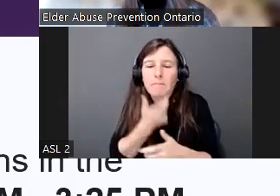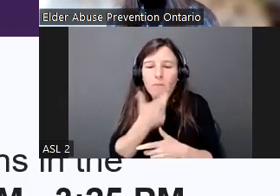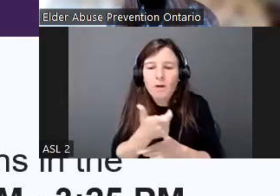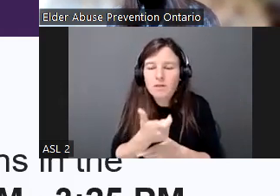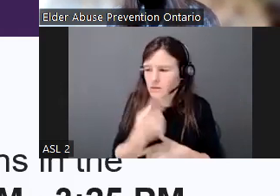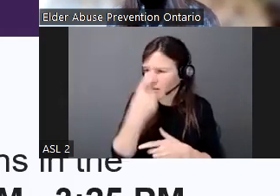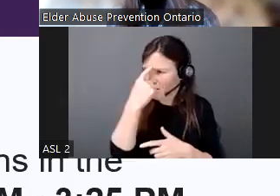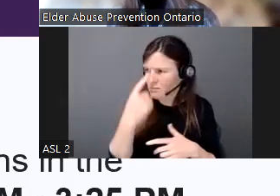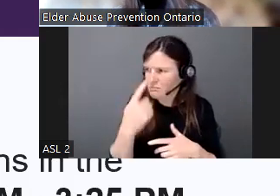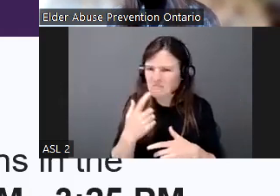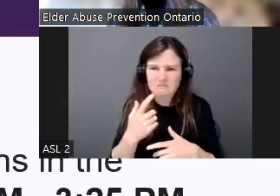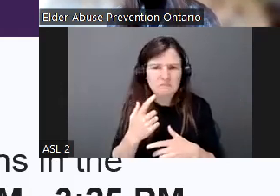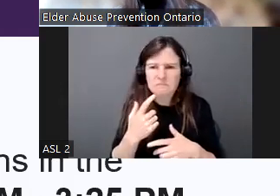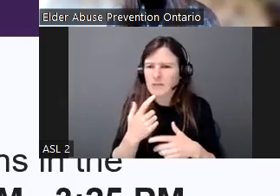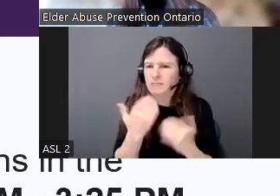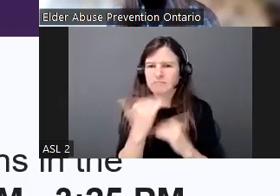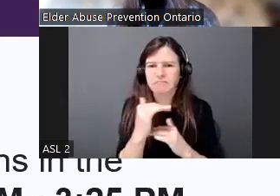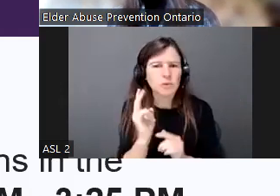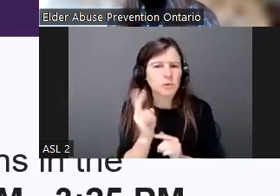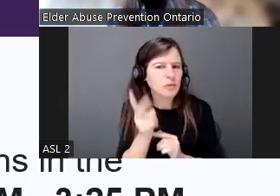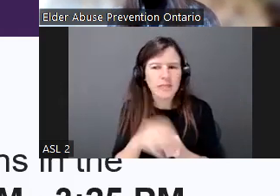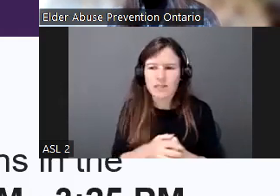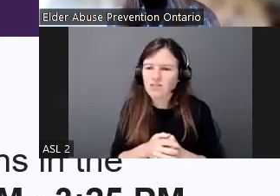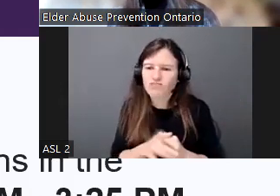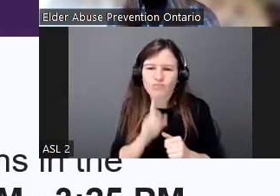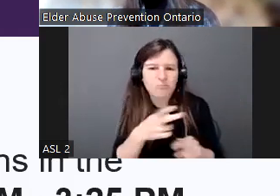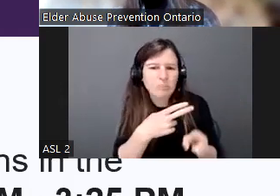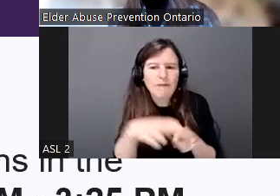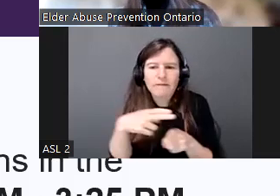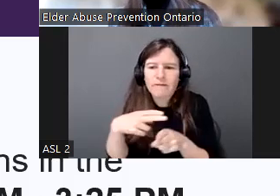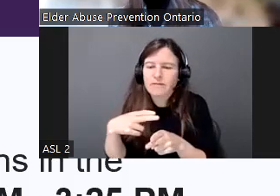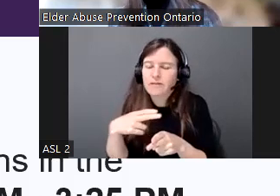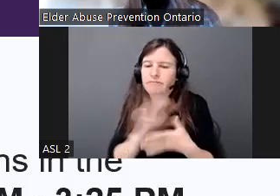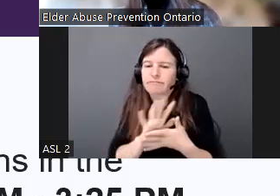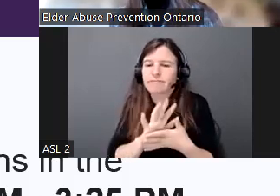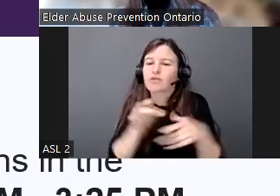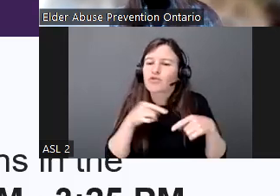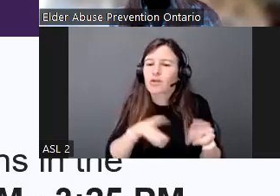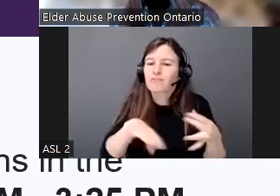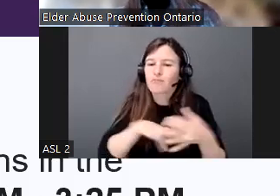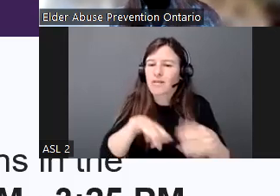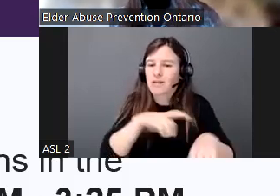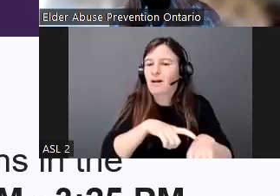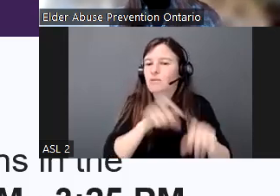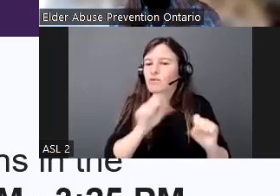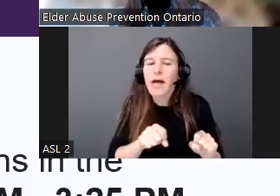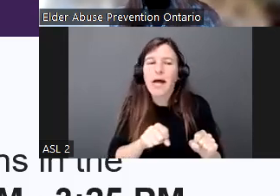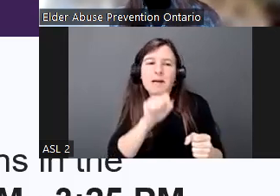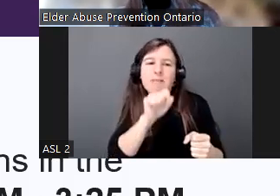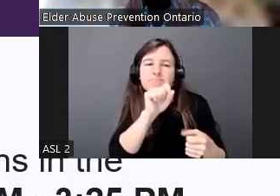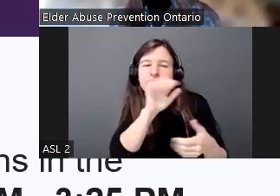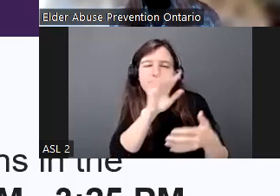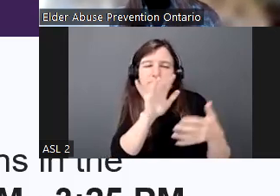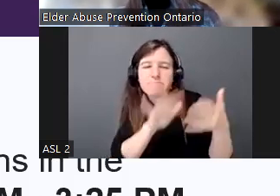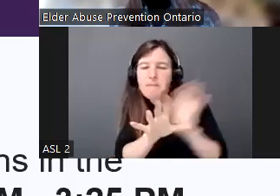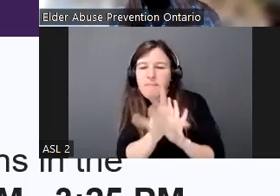is the longest. So we've put different videos in the different break sessions if you want to view those from Women Act, as well